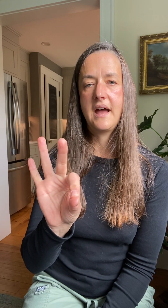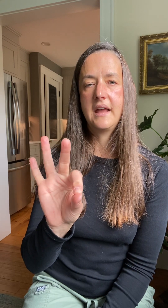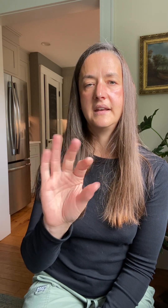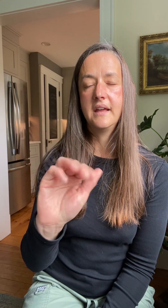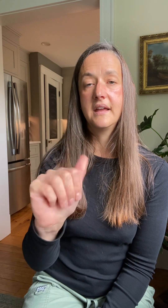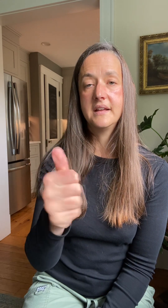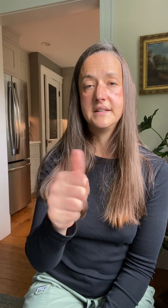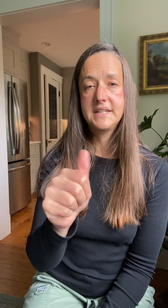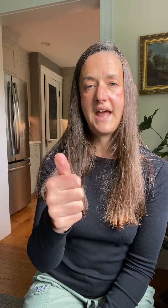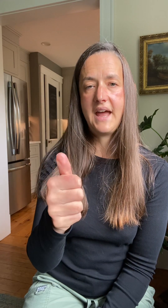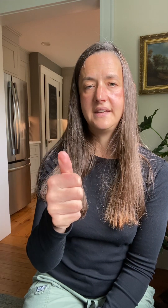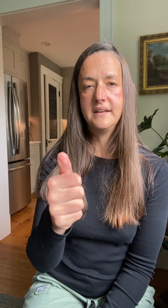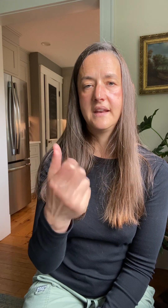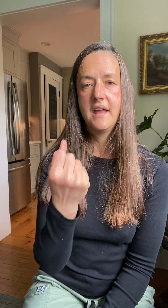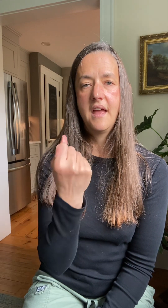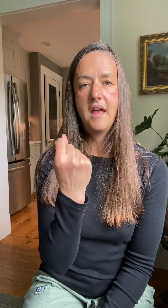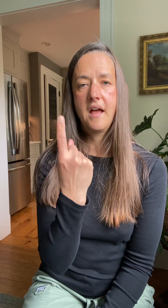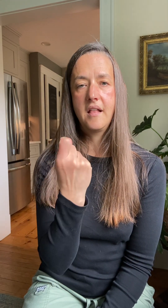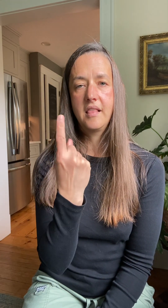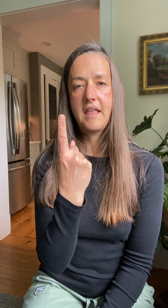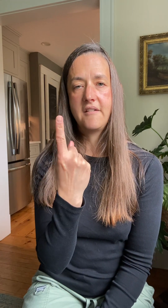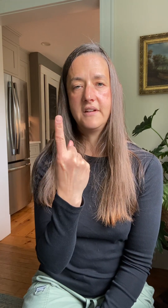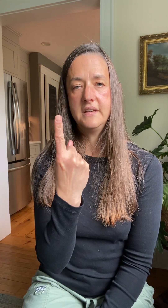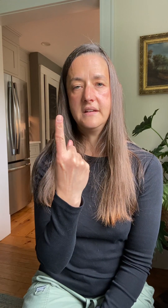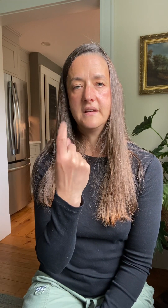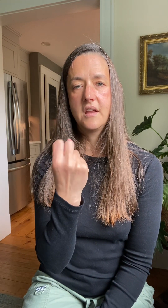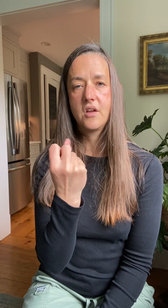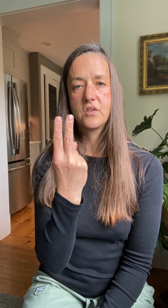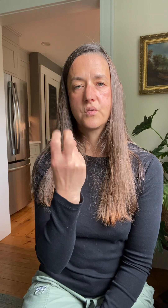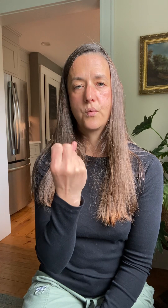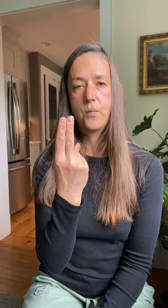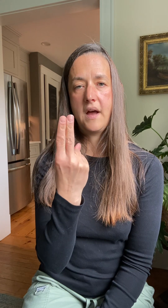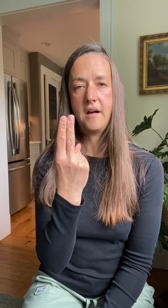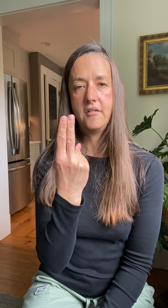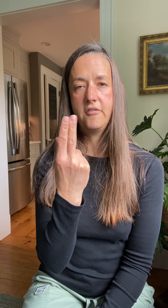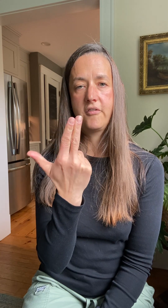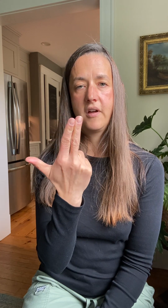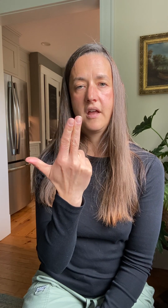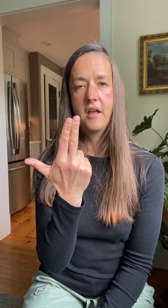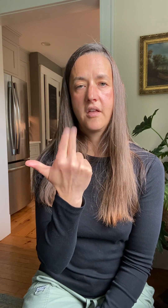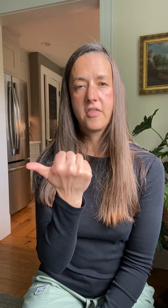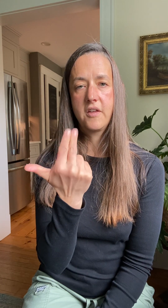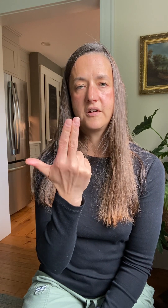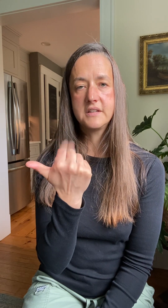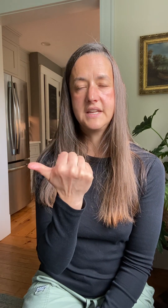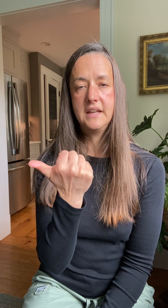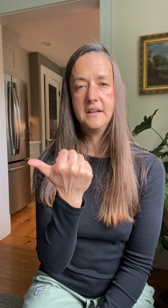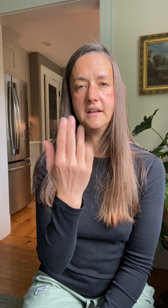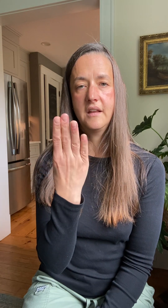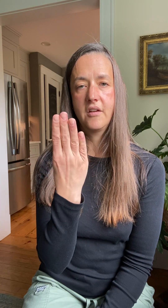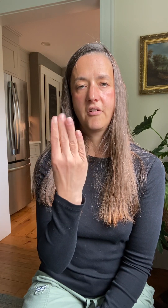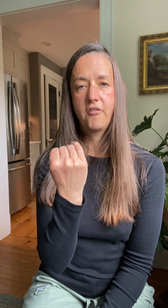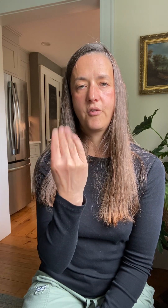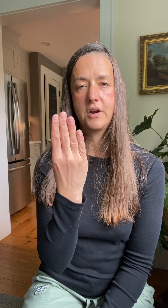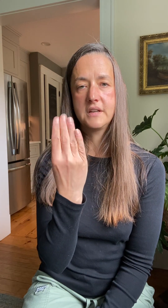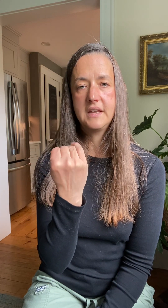9, 10, 11, 12, 13,